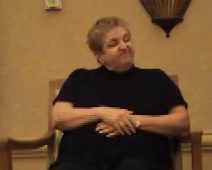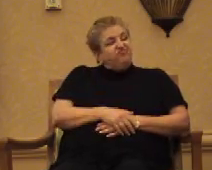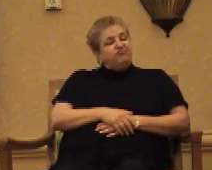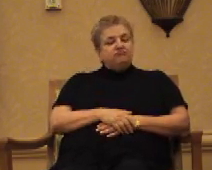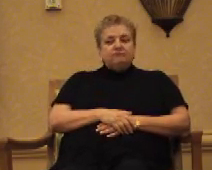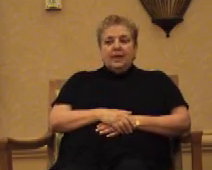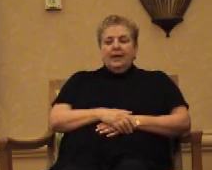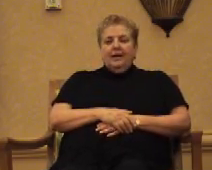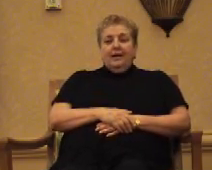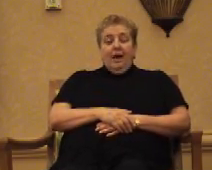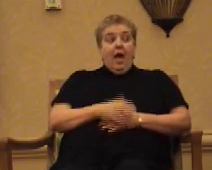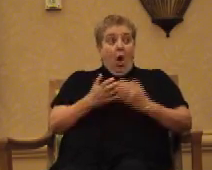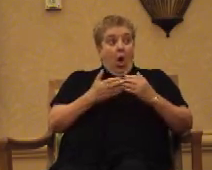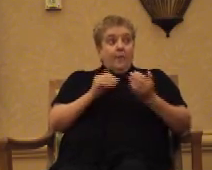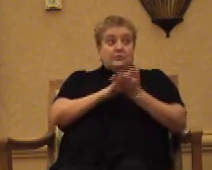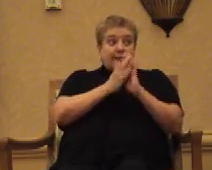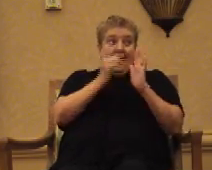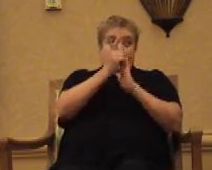Almost was a lawyer.